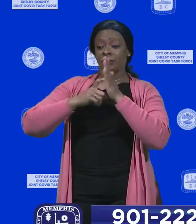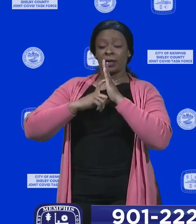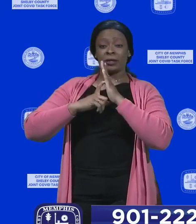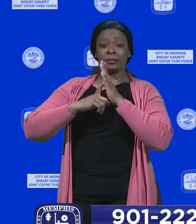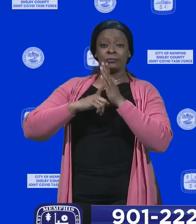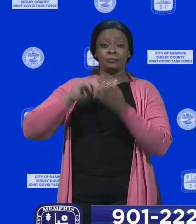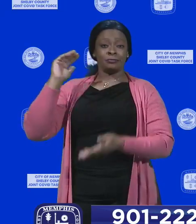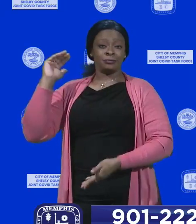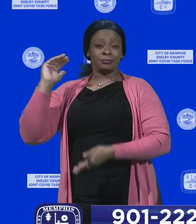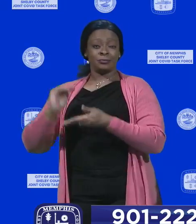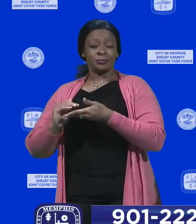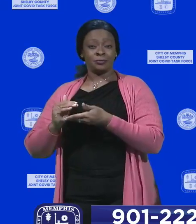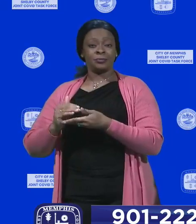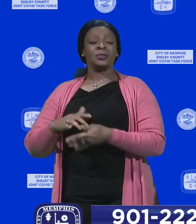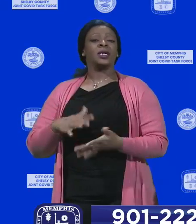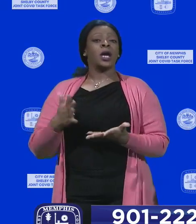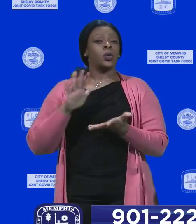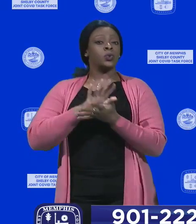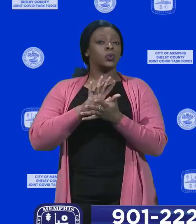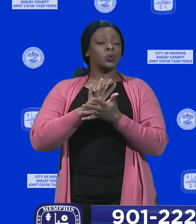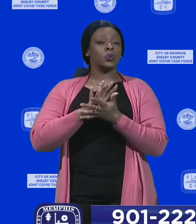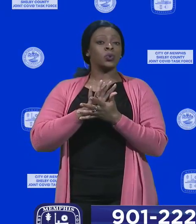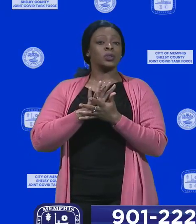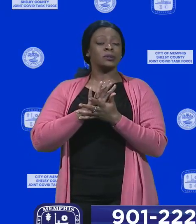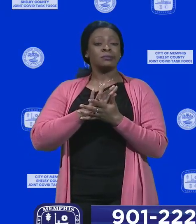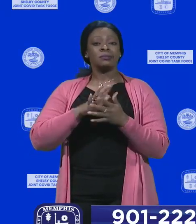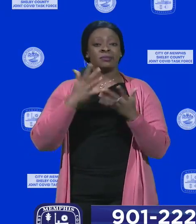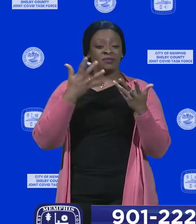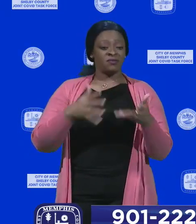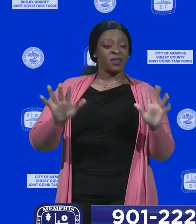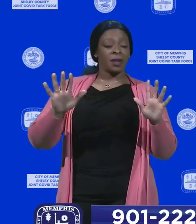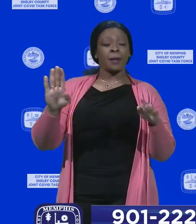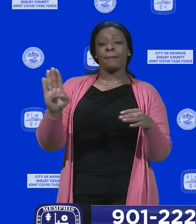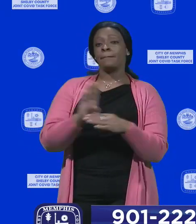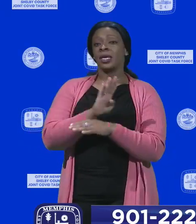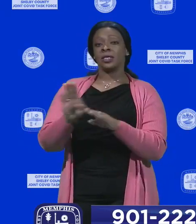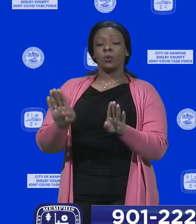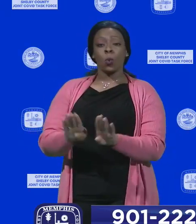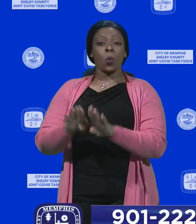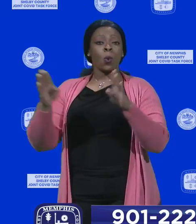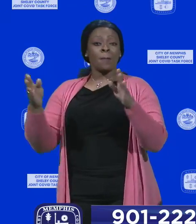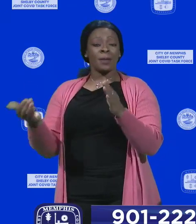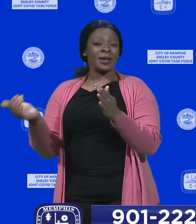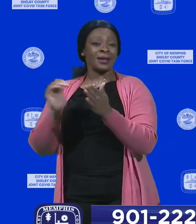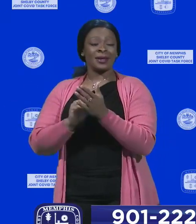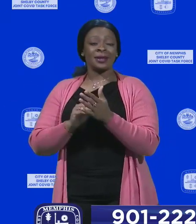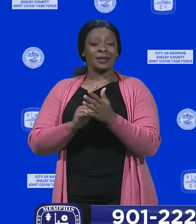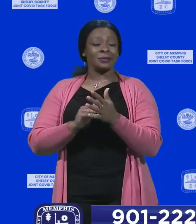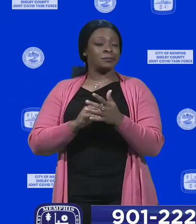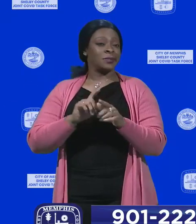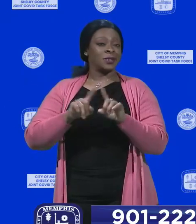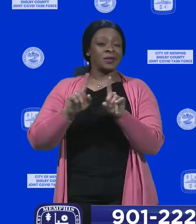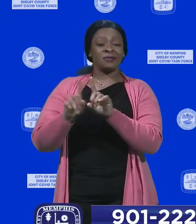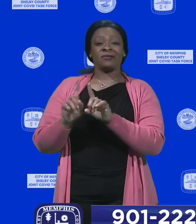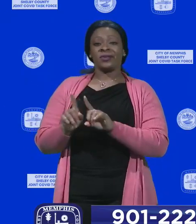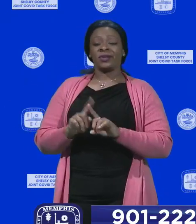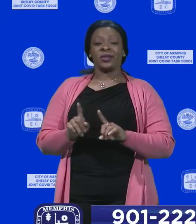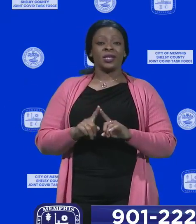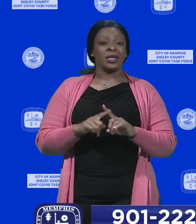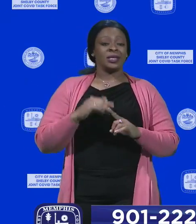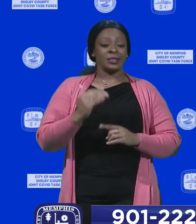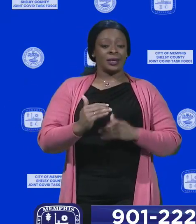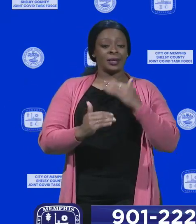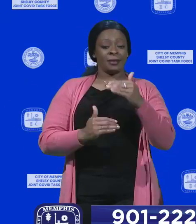as school is out, as businesses have reopened, and other sort of measures